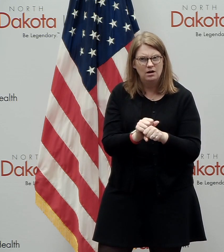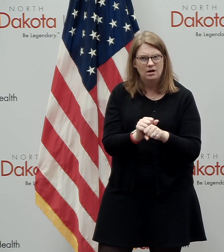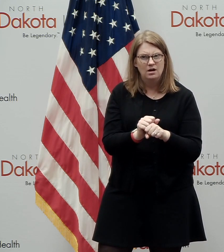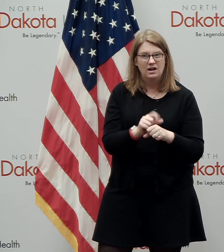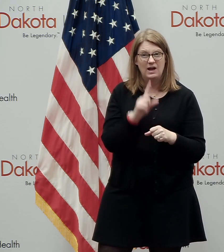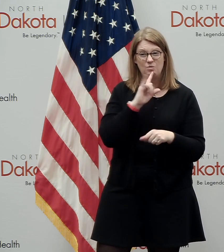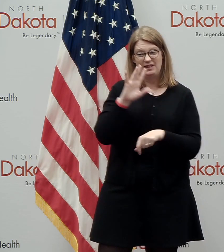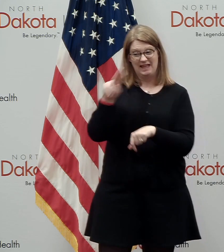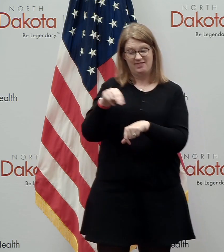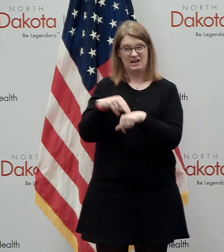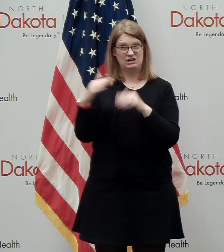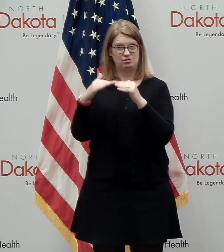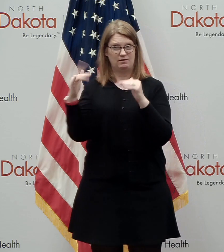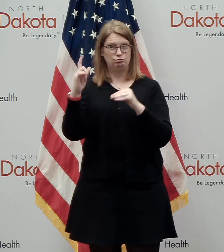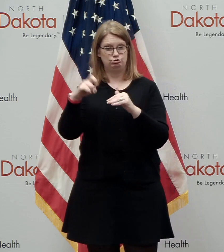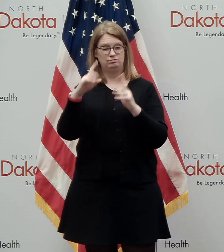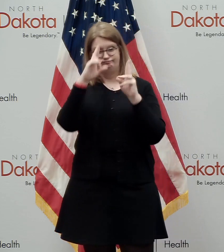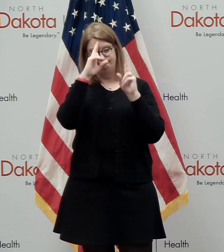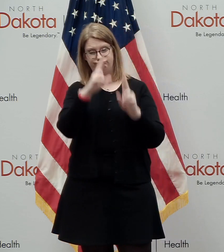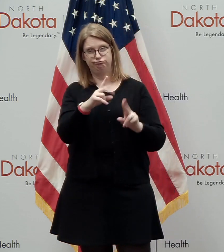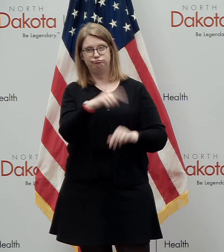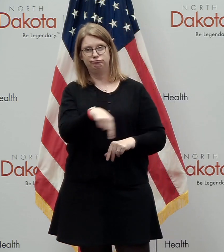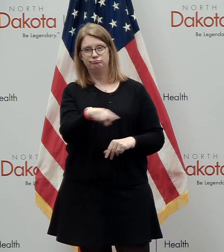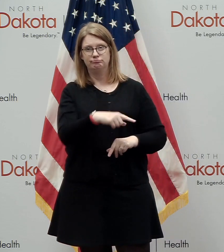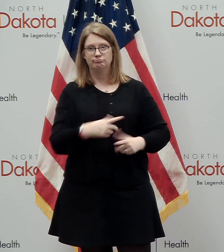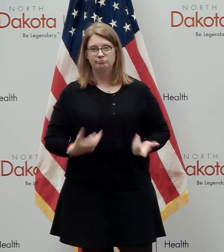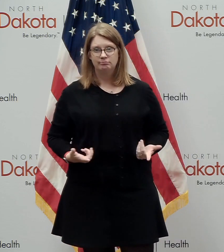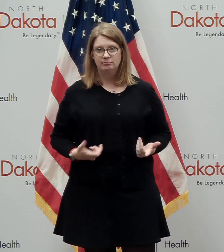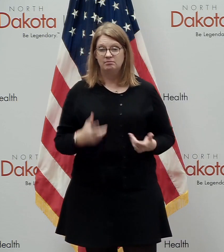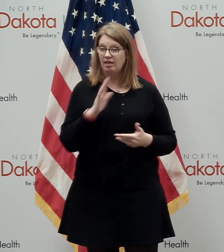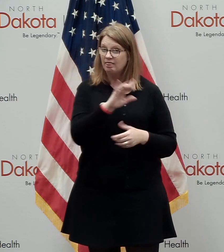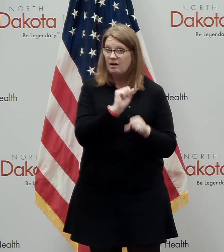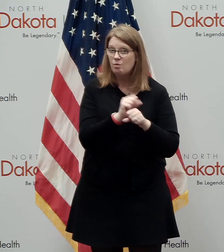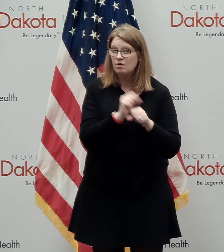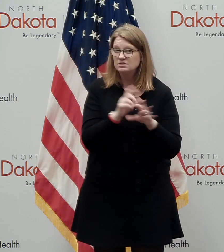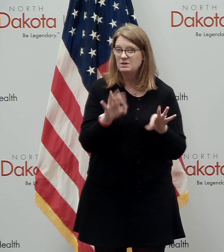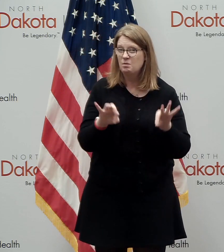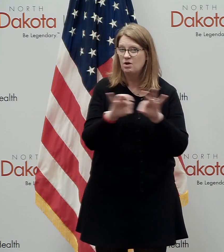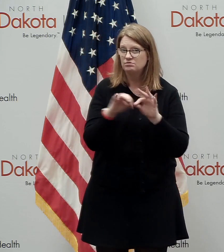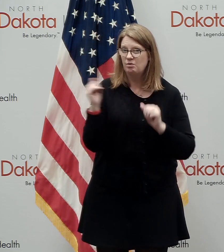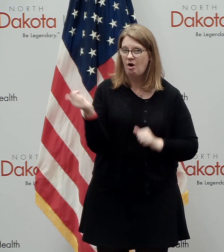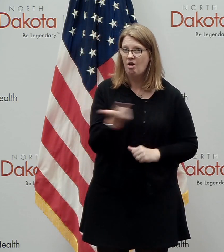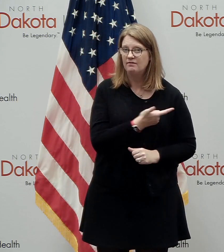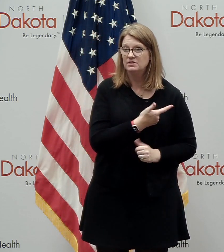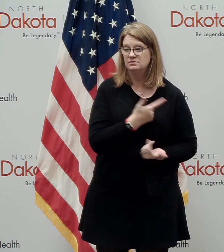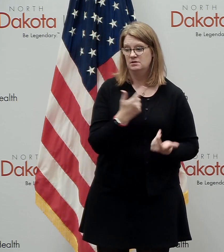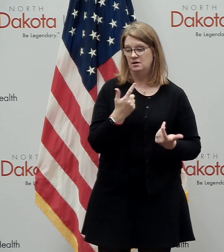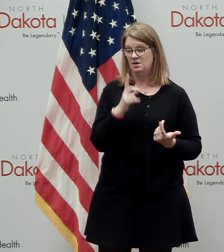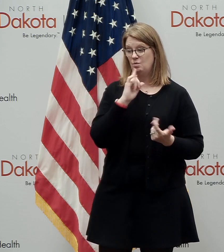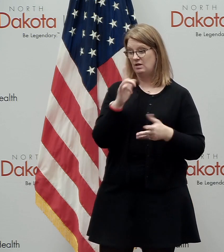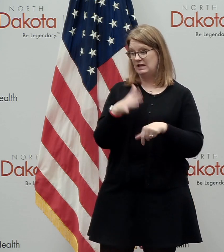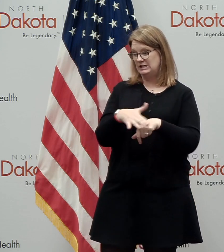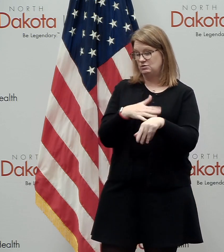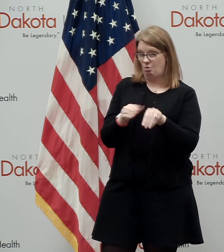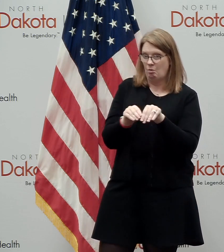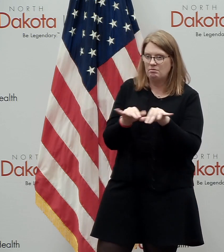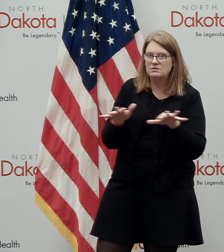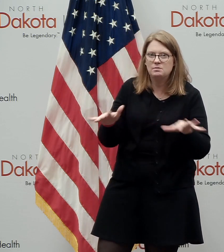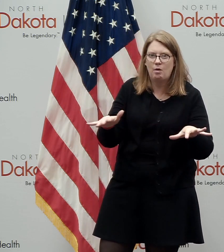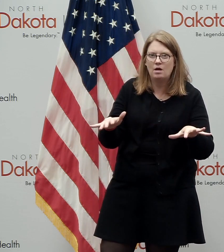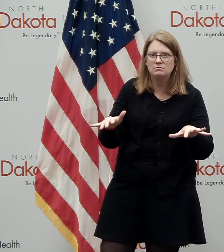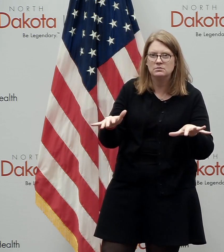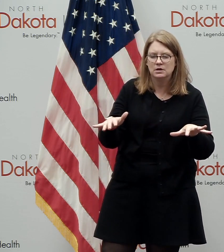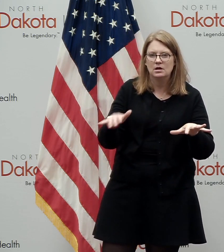at the national level. And we want to make sure that their work is important to all of us, because it's helping slow the spread, as I said, making an invisible